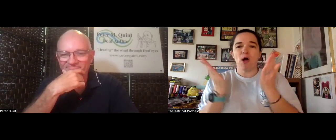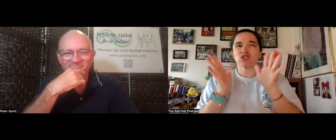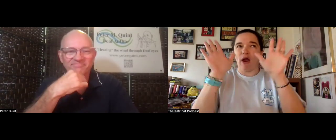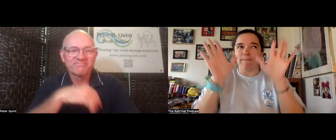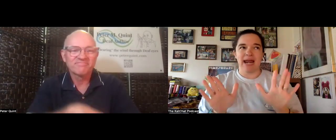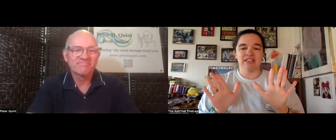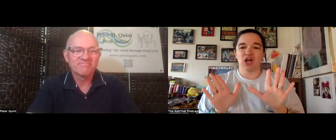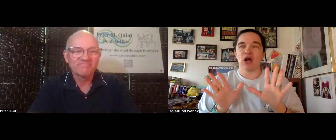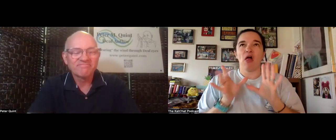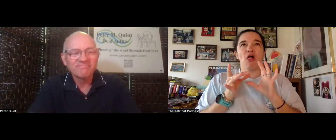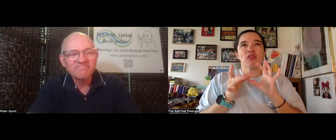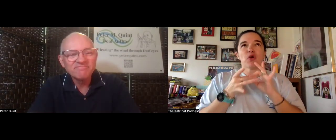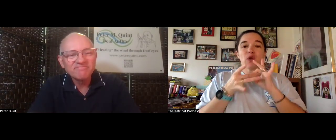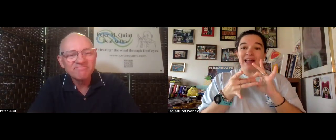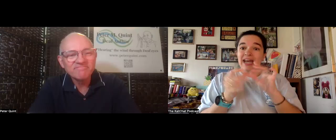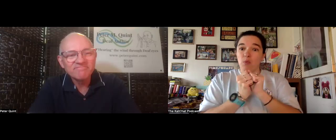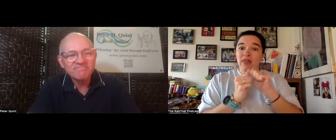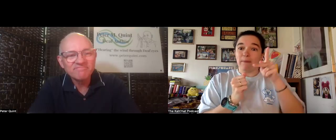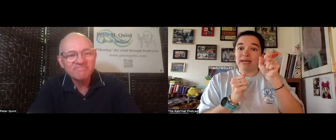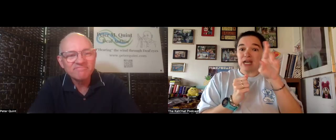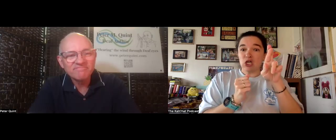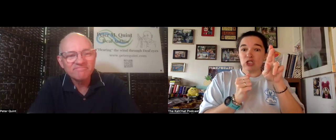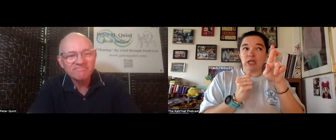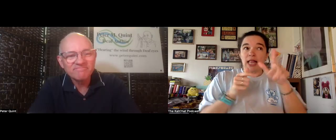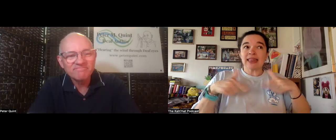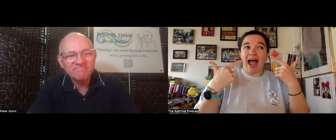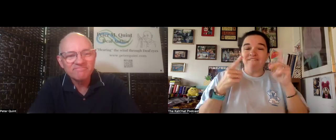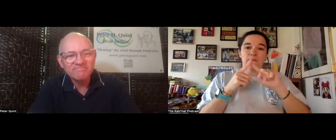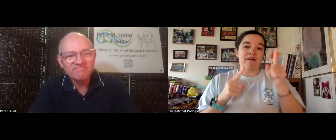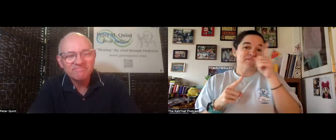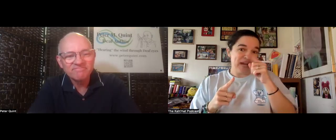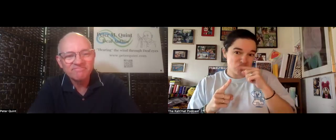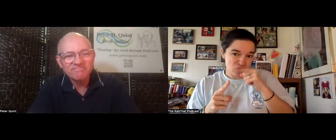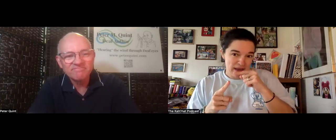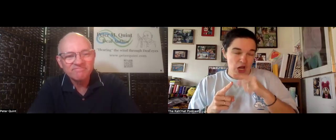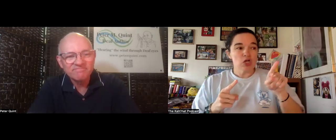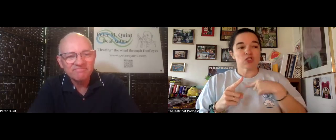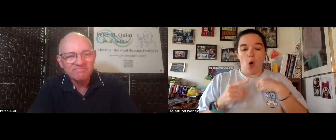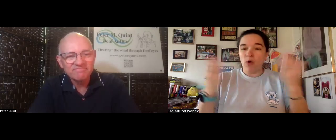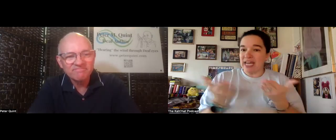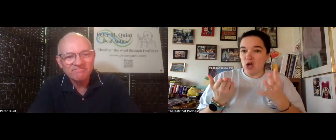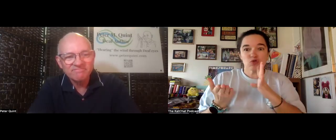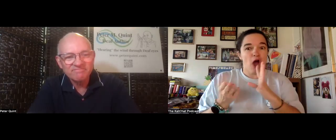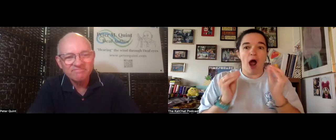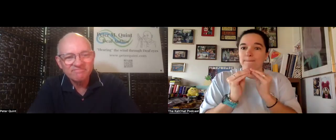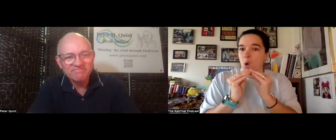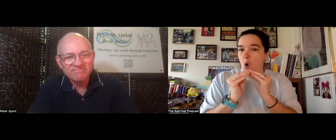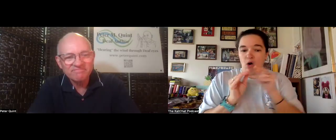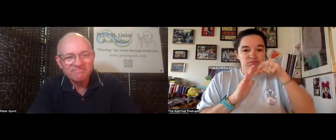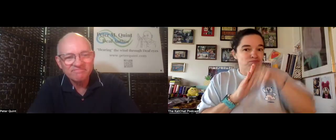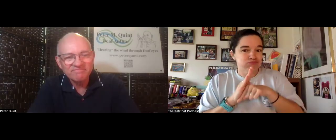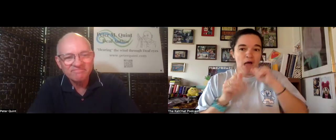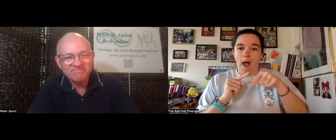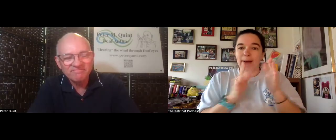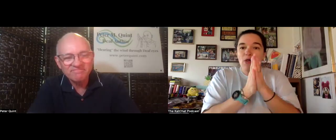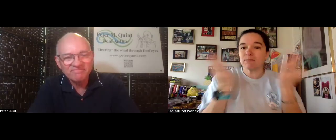These books are amazing. They're related with Peter's life of fiction. So we're here to talk